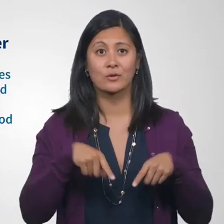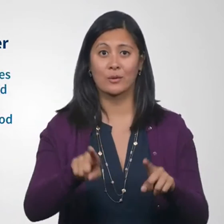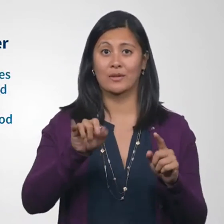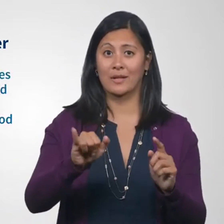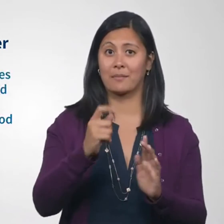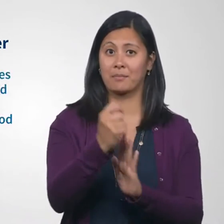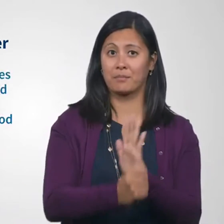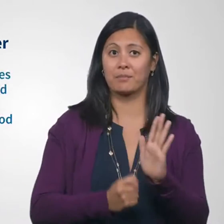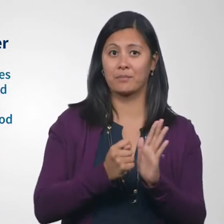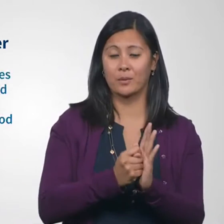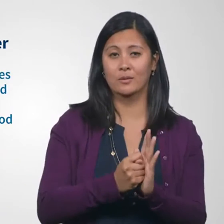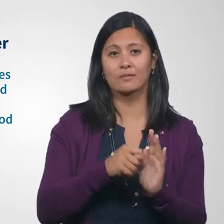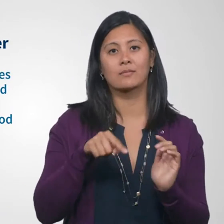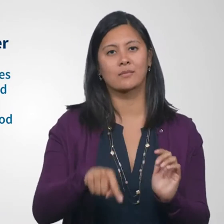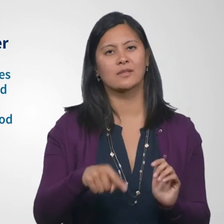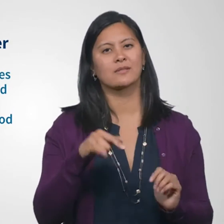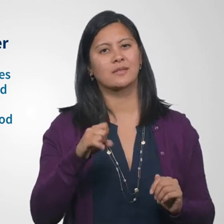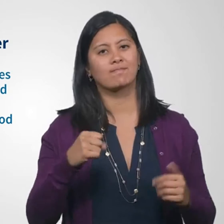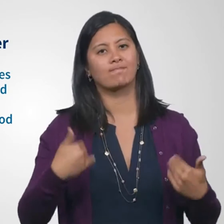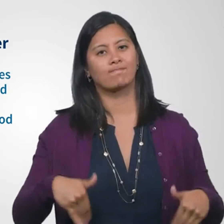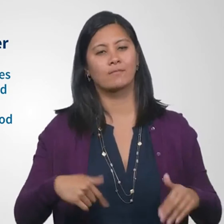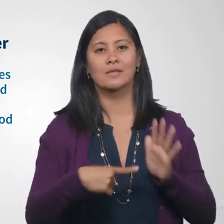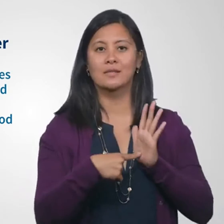that demonstrates a lack of good moral character.